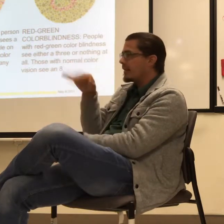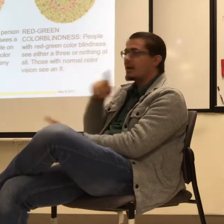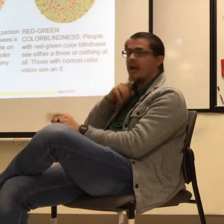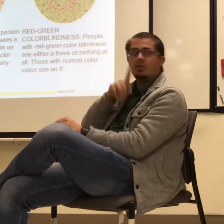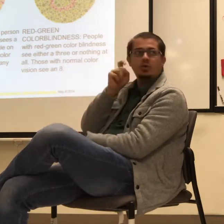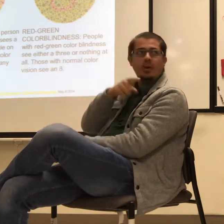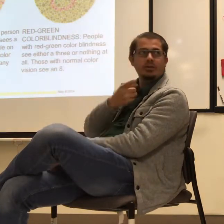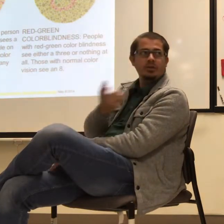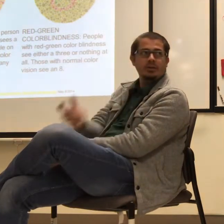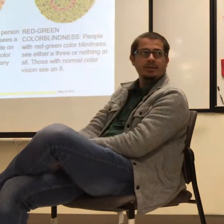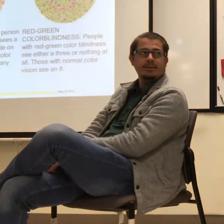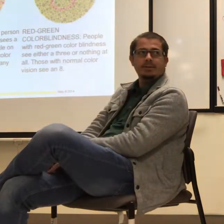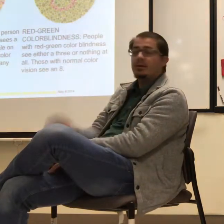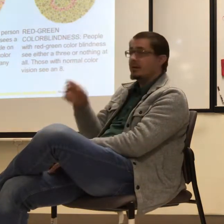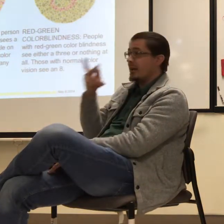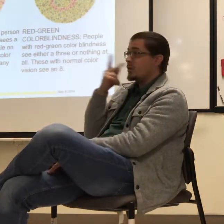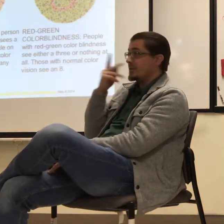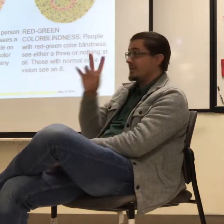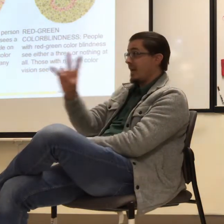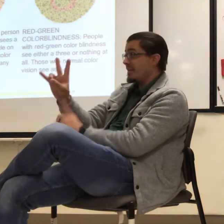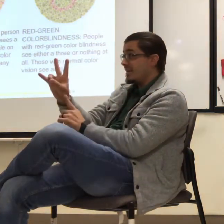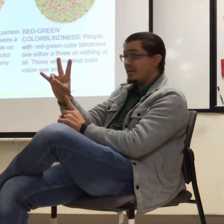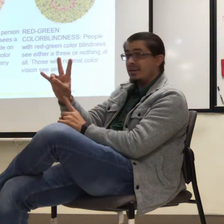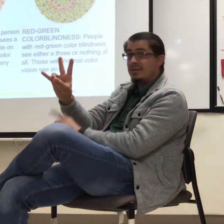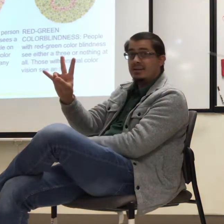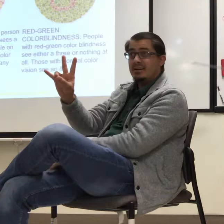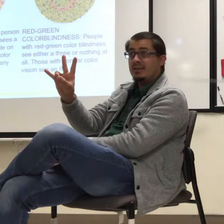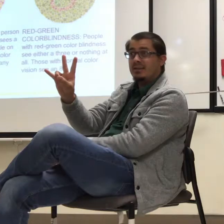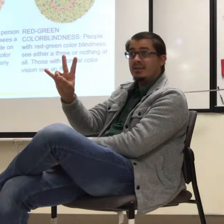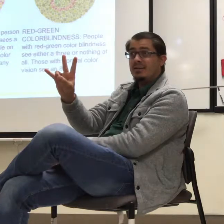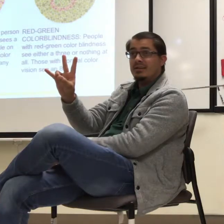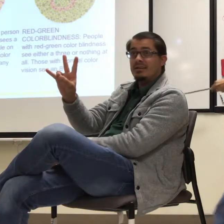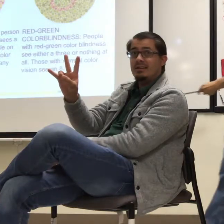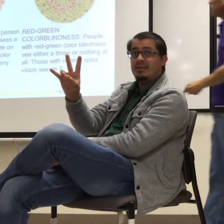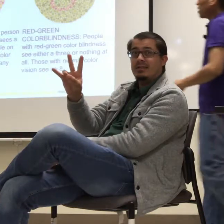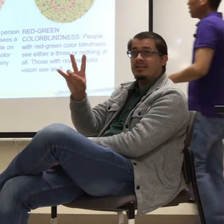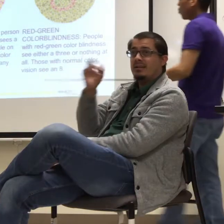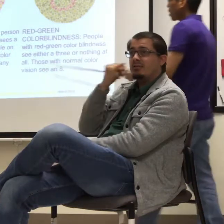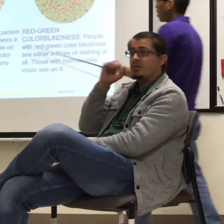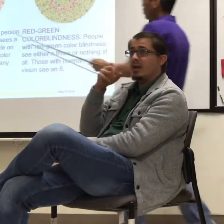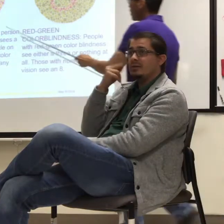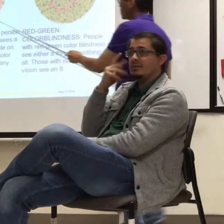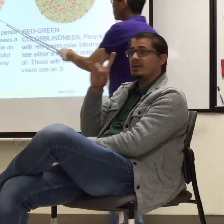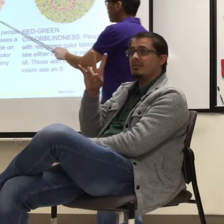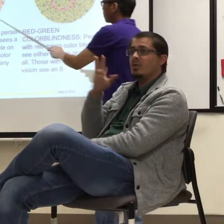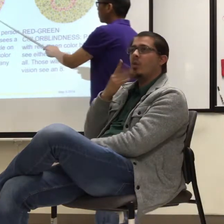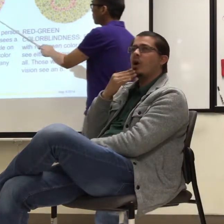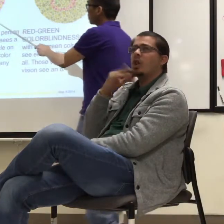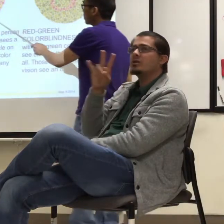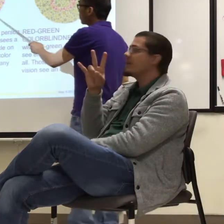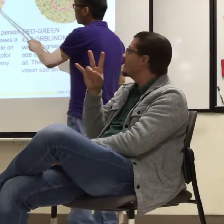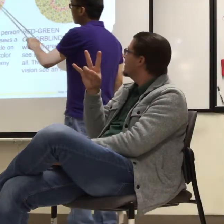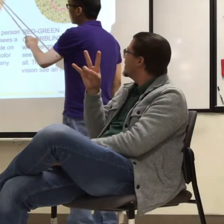your question. Can you see the 7? Those of you who can. What color is the